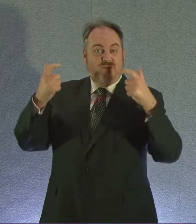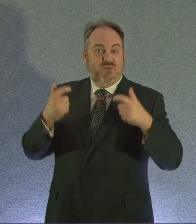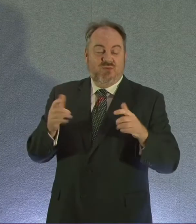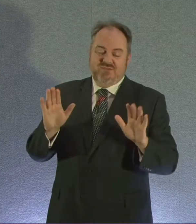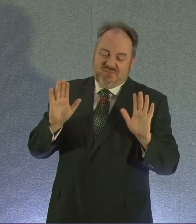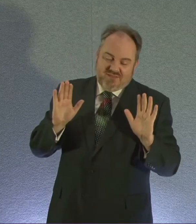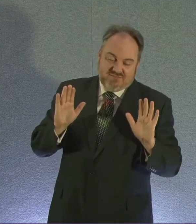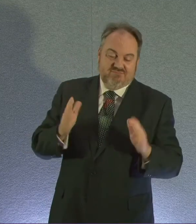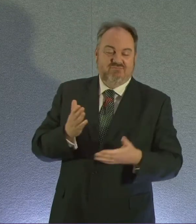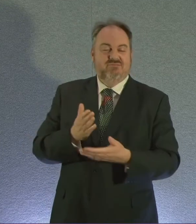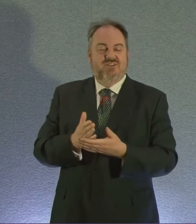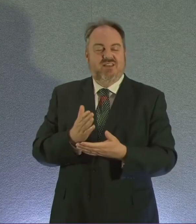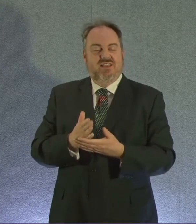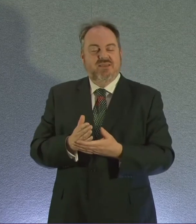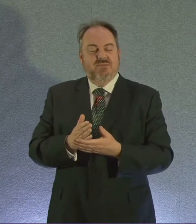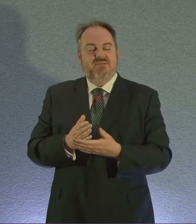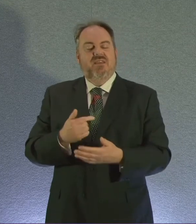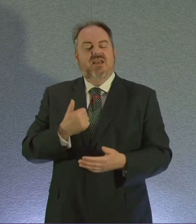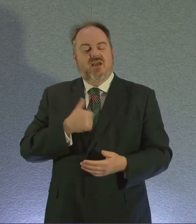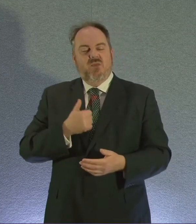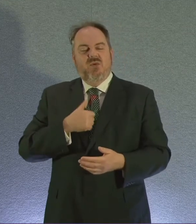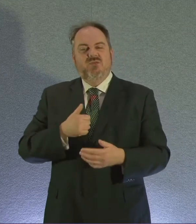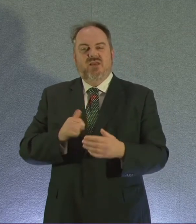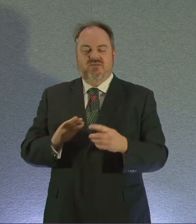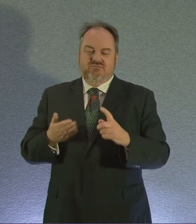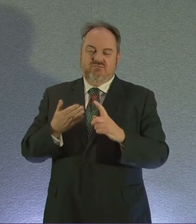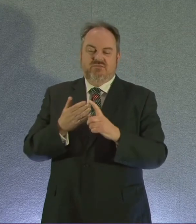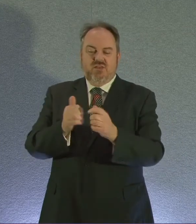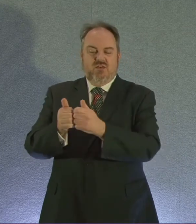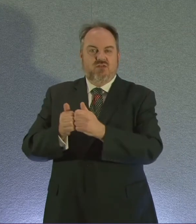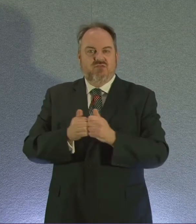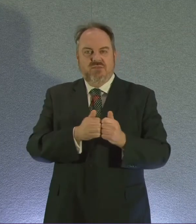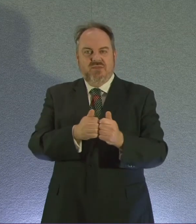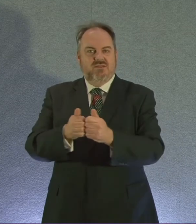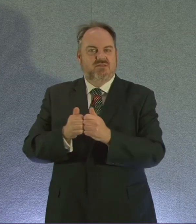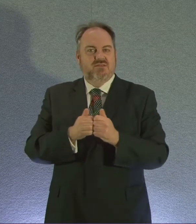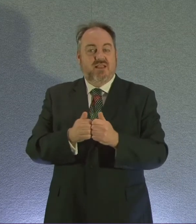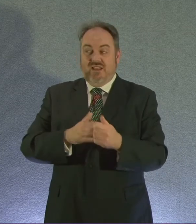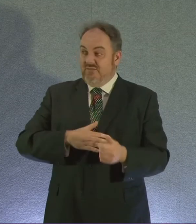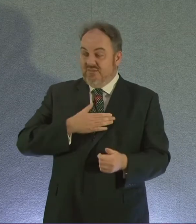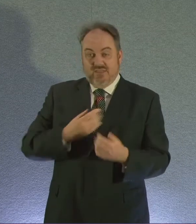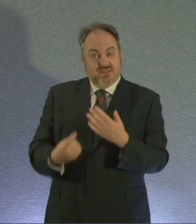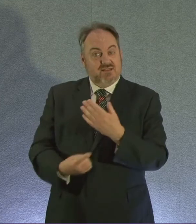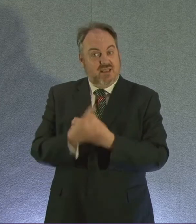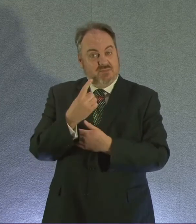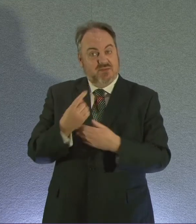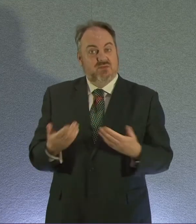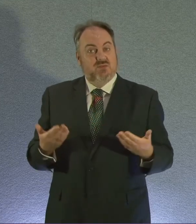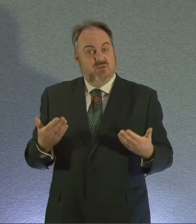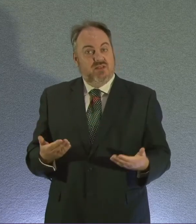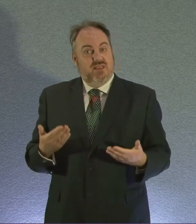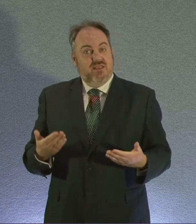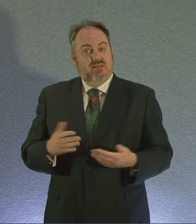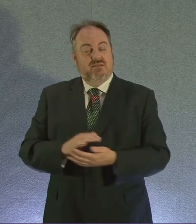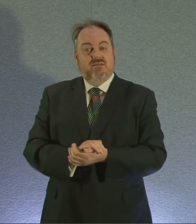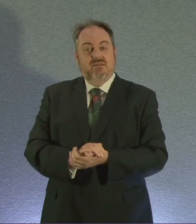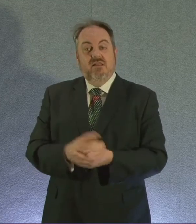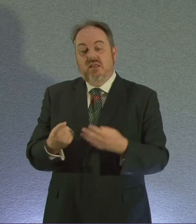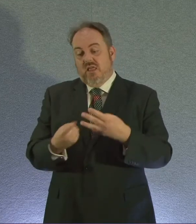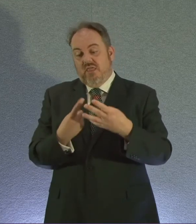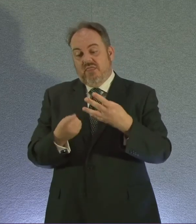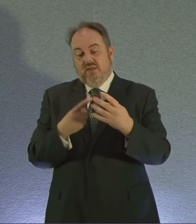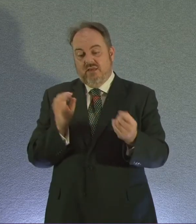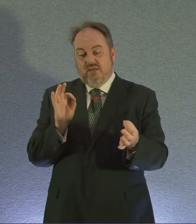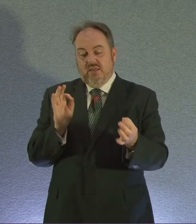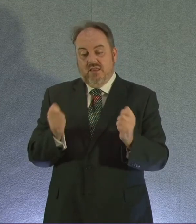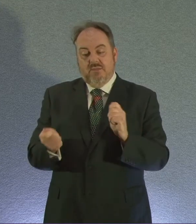the spirit of consensus that they have sought to build, and not least in the jury trials, but in the other amendments that they have